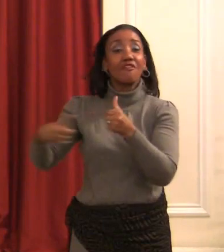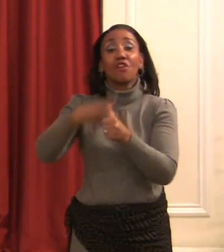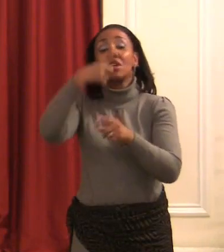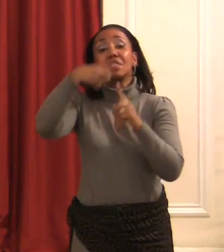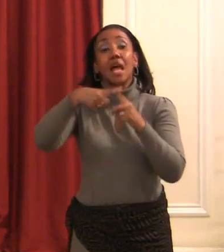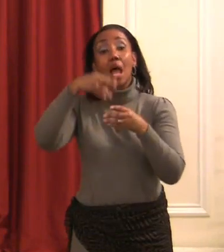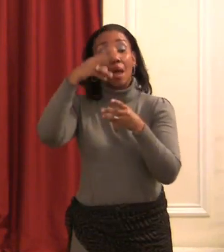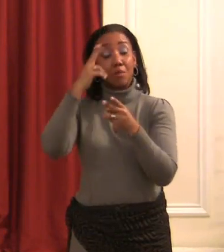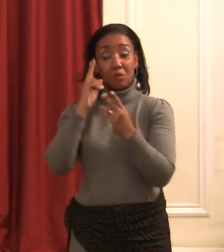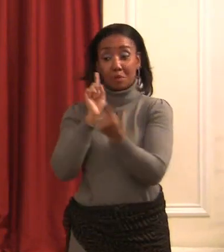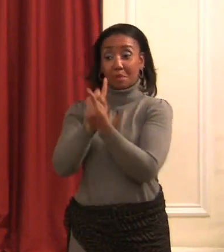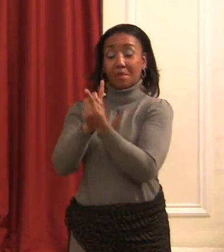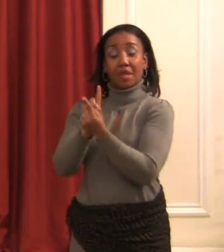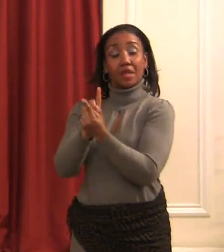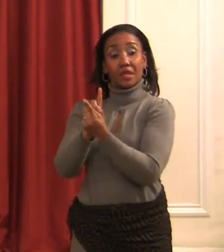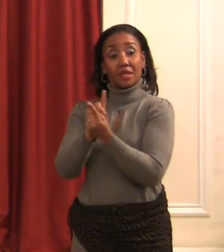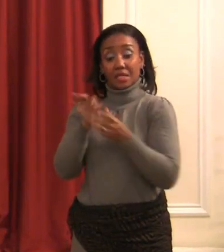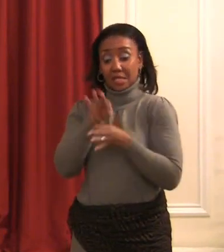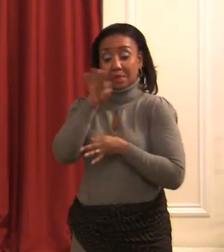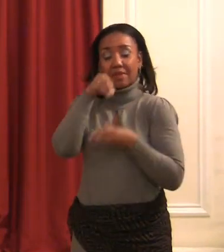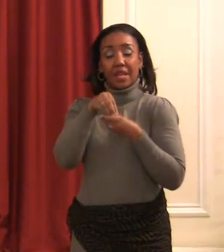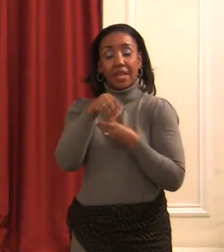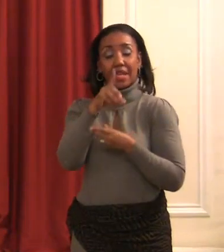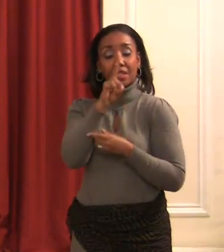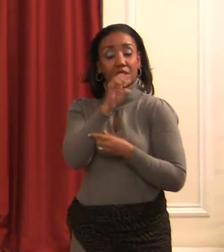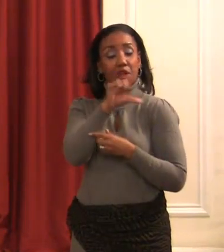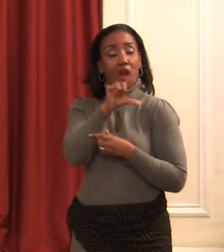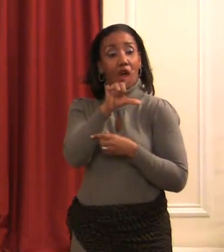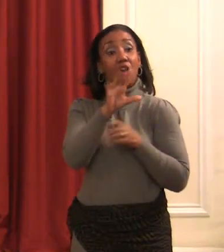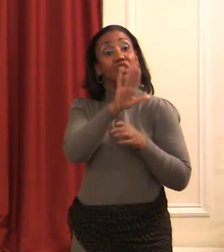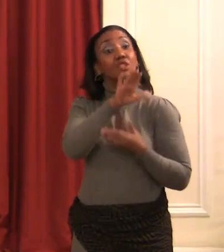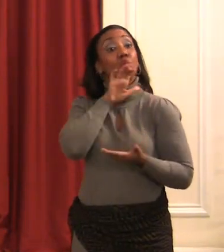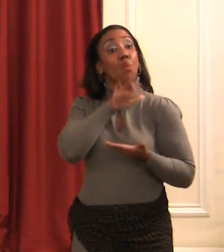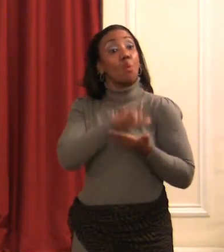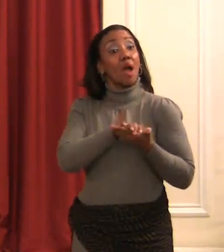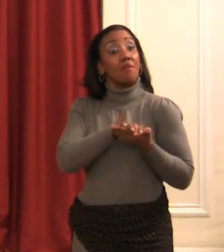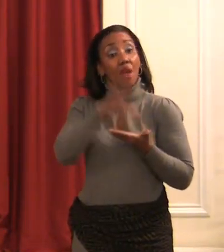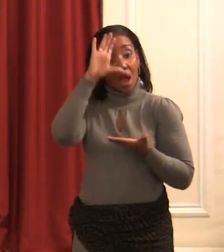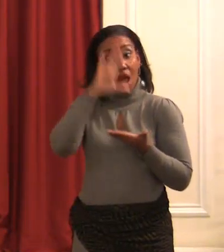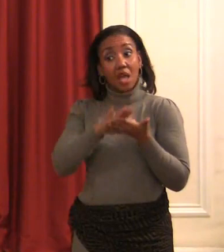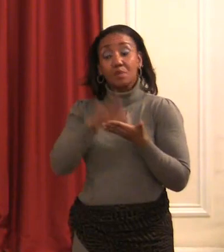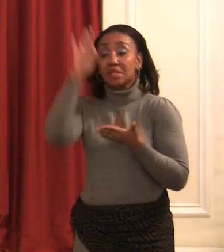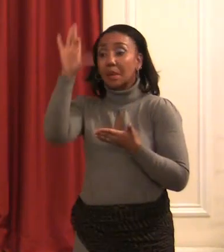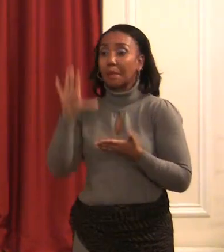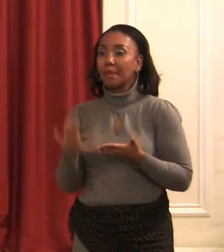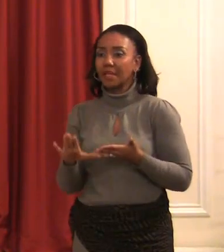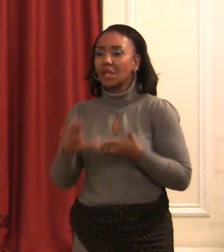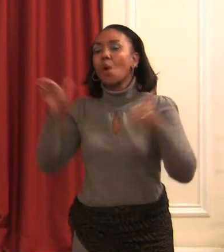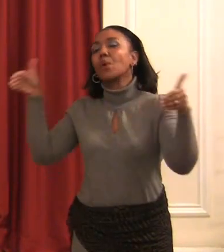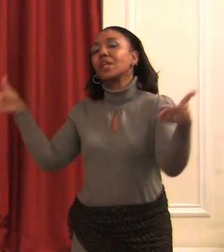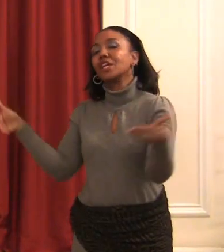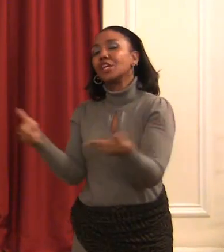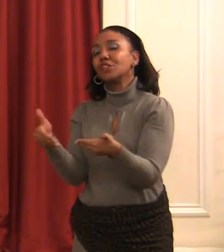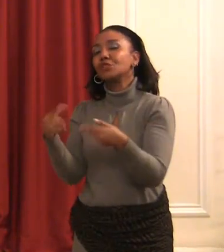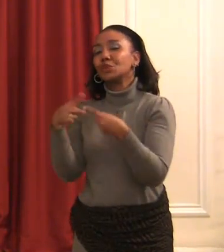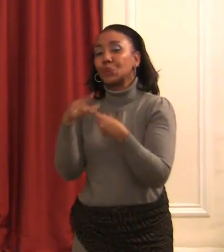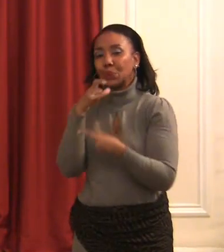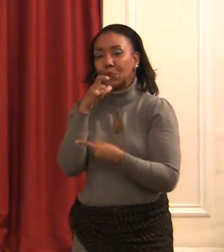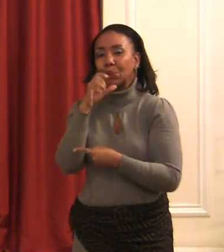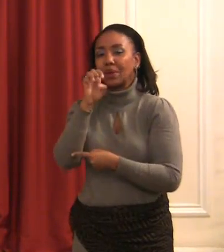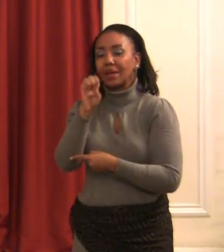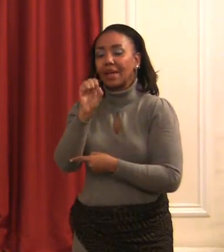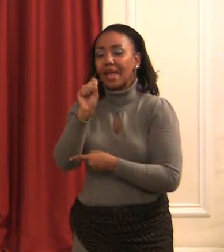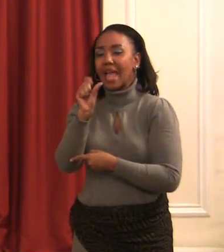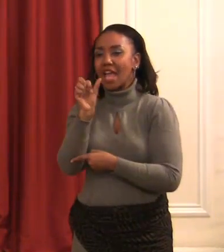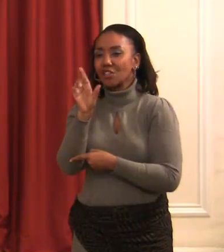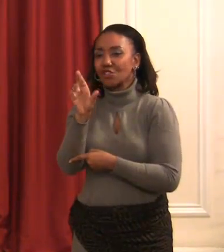meet her in Doll, who is the wife of a preacher. I want to introduce you to